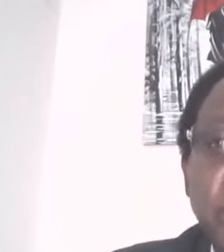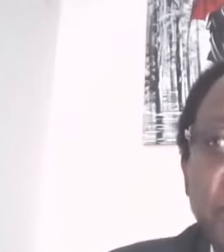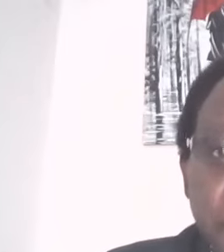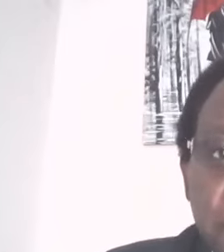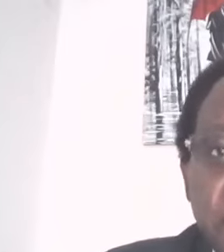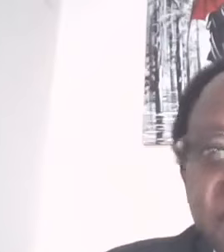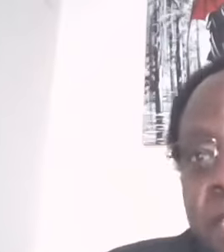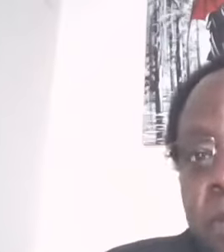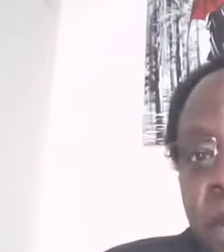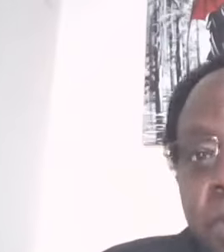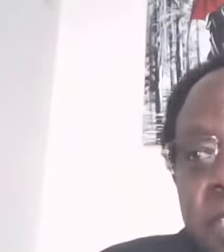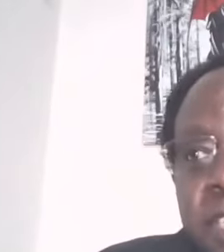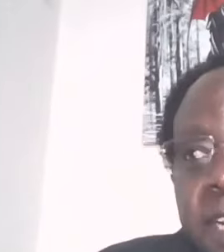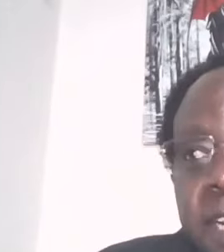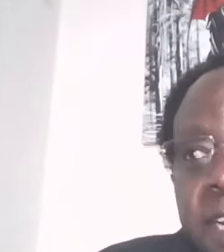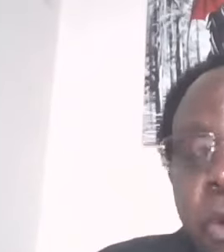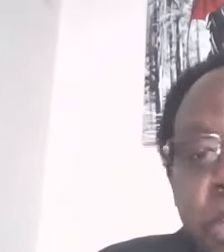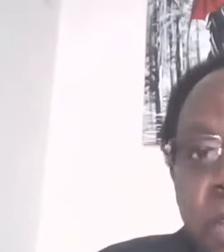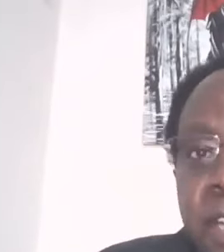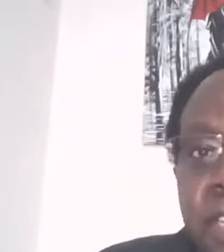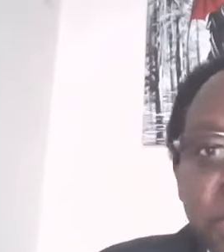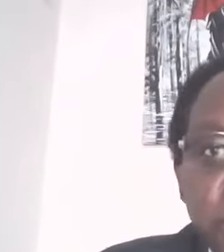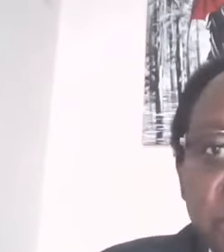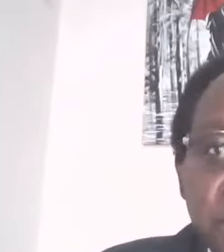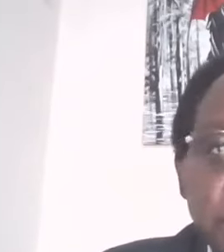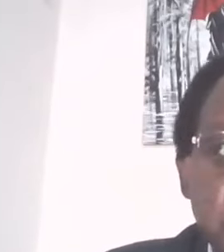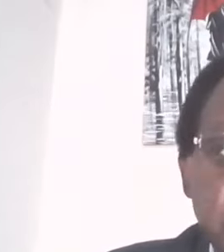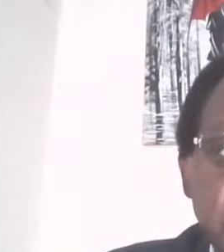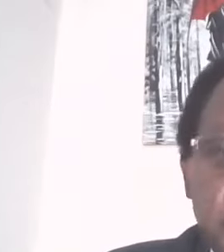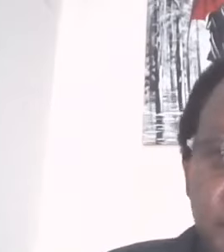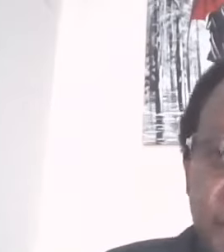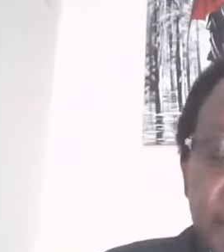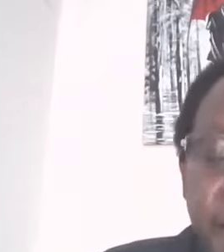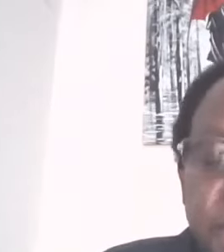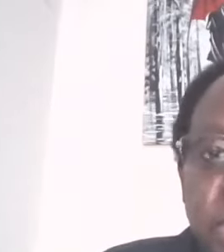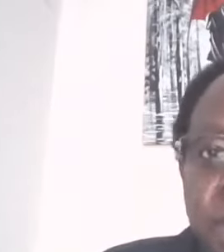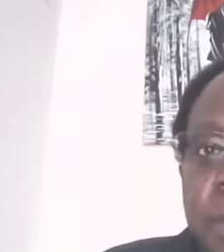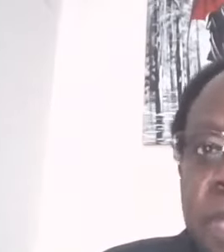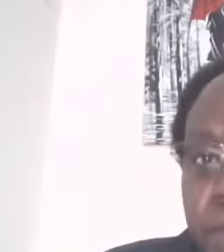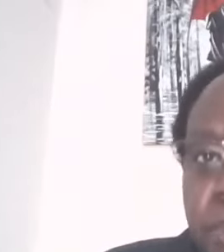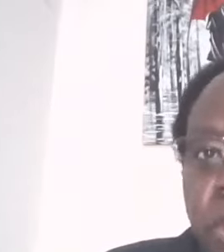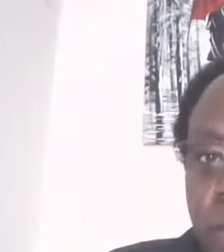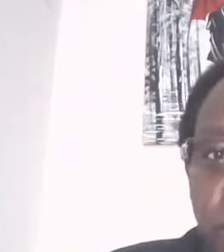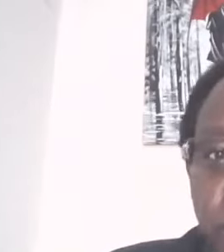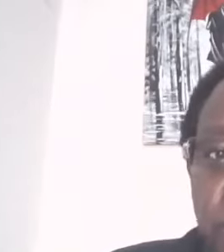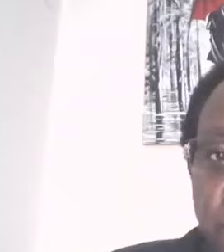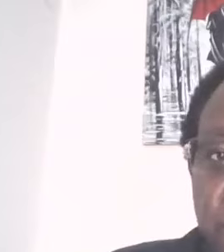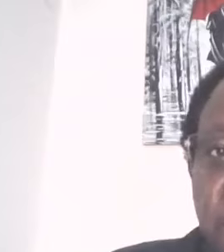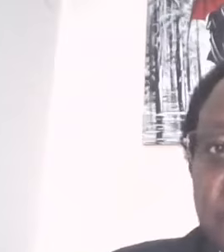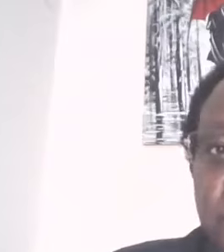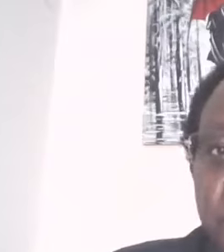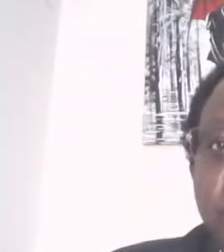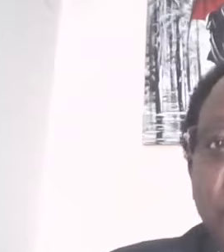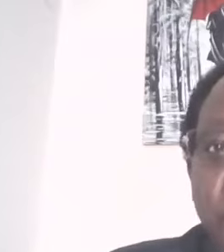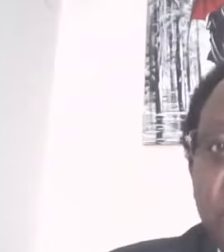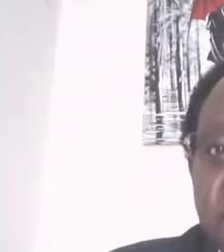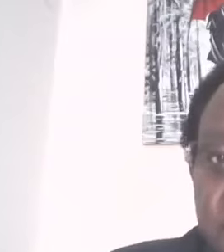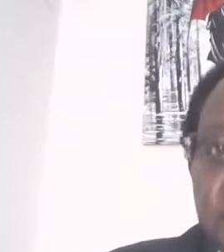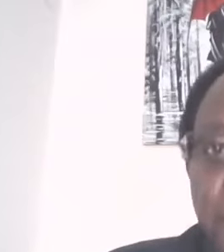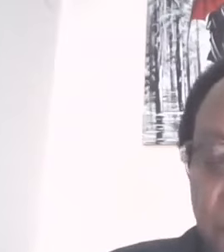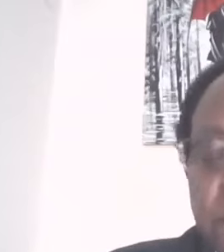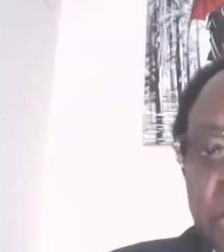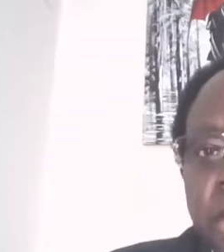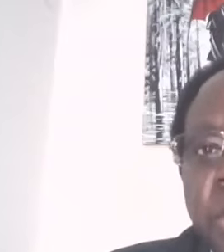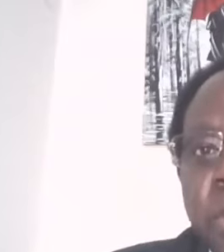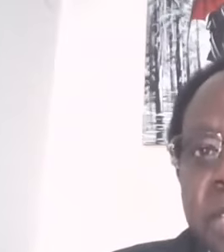happens? So that your family sleeps out in the cold, so that the school fees is missing. That is not the behavior of a normal person. That is the behavior of a